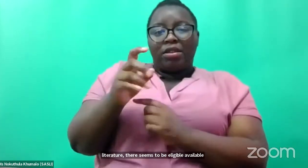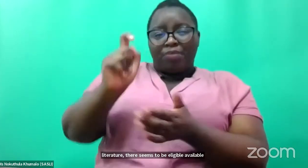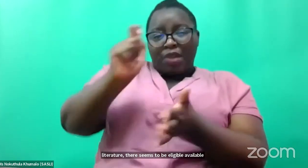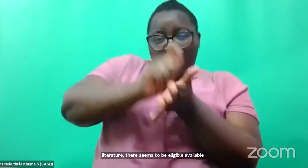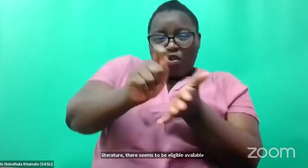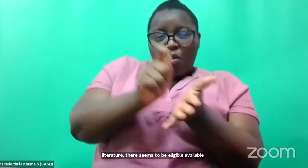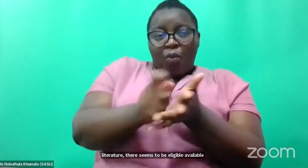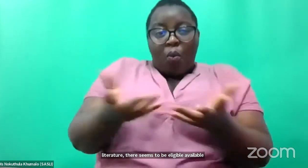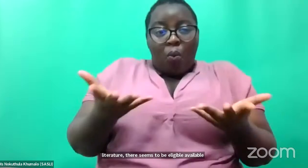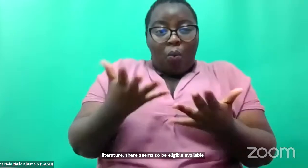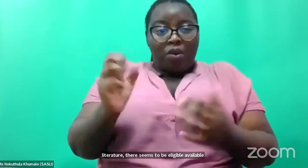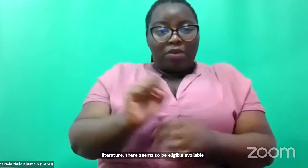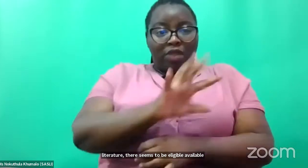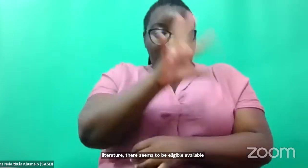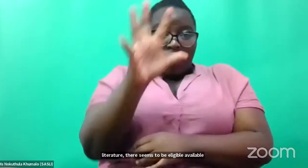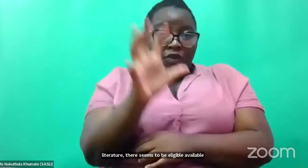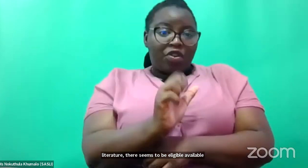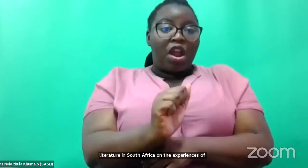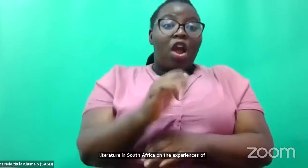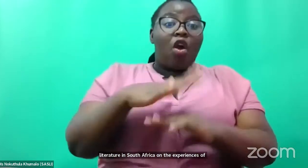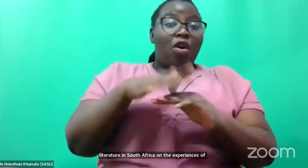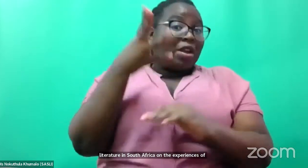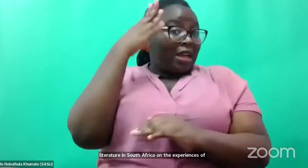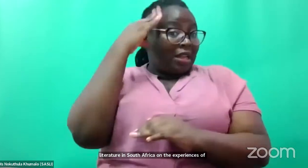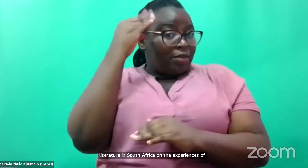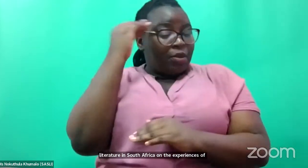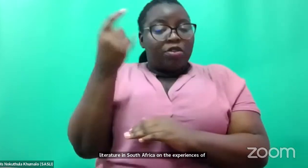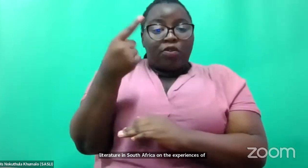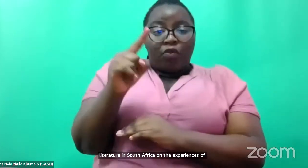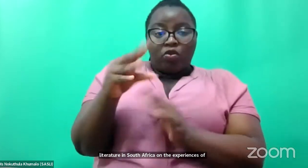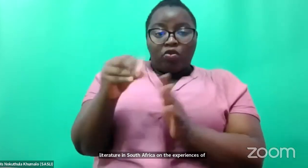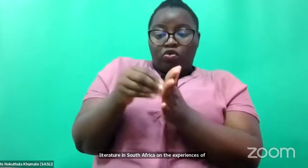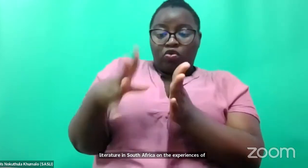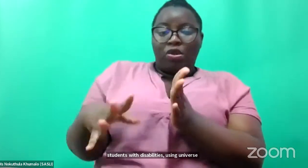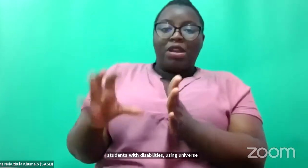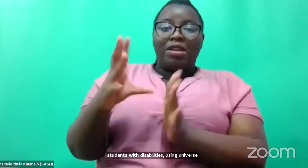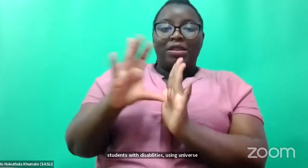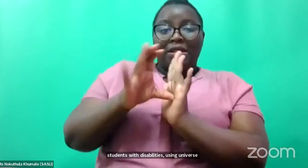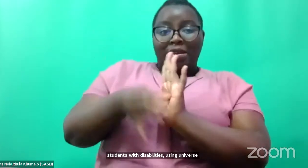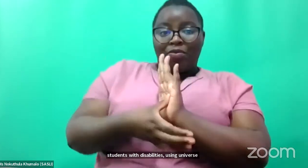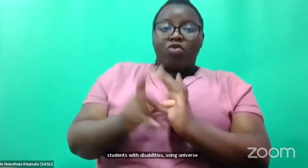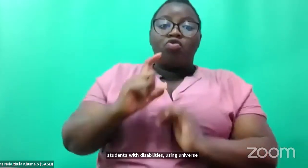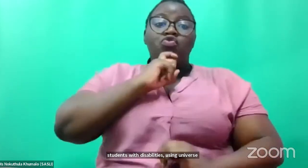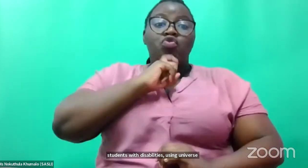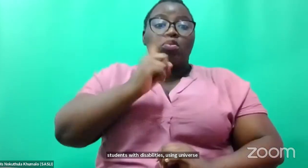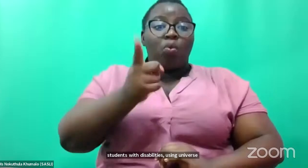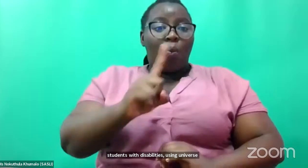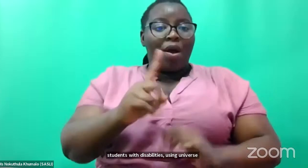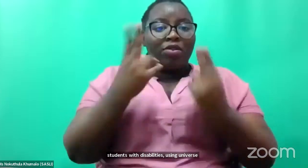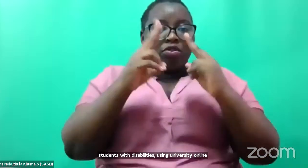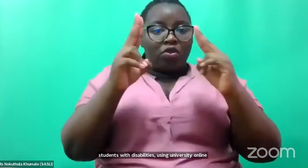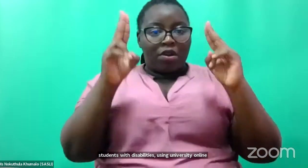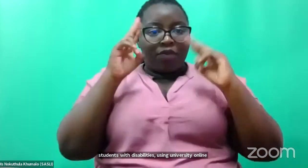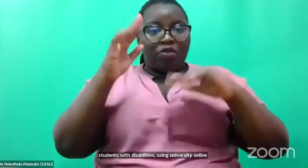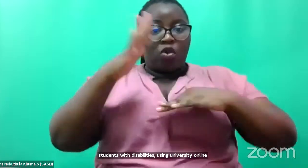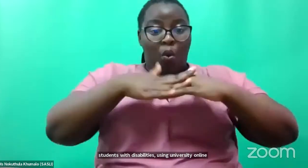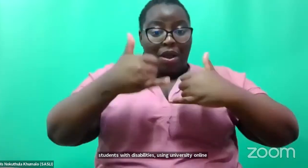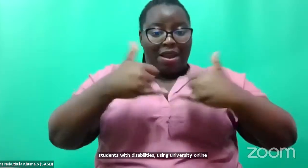the experiences of students with disability using university online counseling